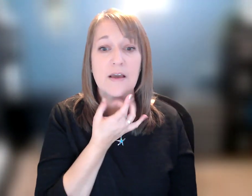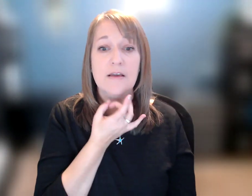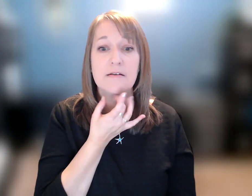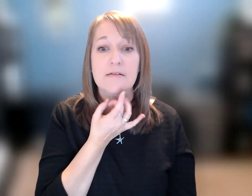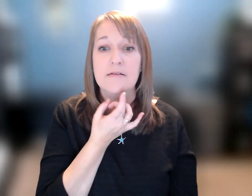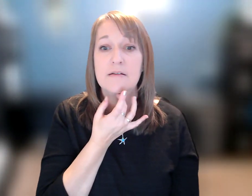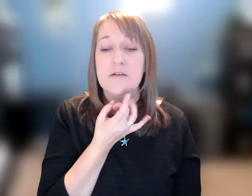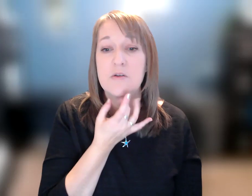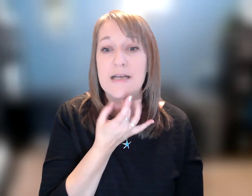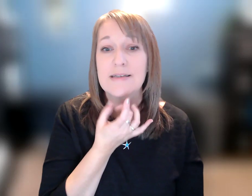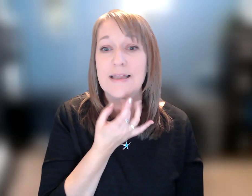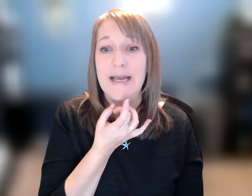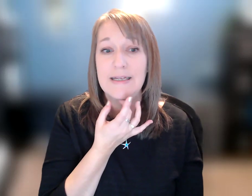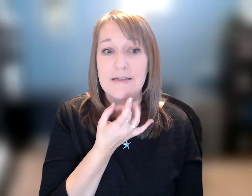Okay, so that's light.